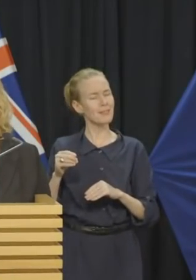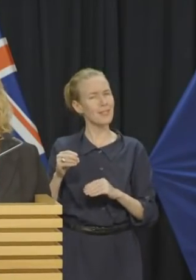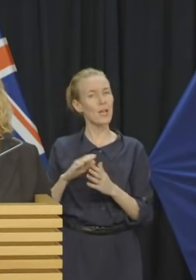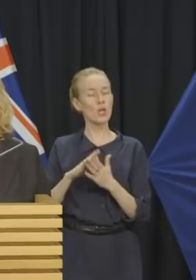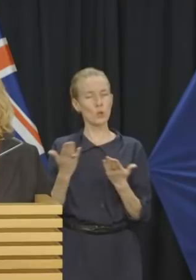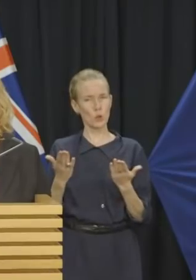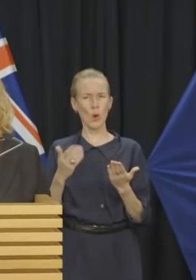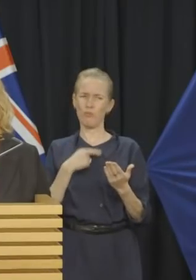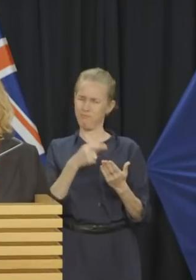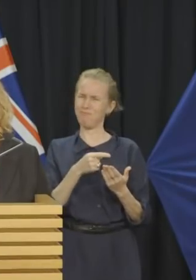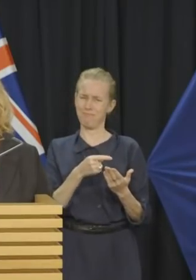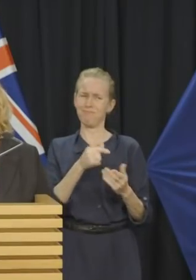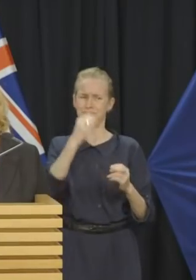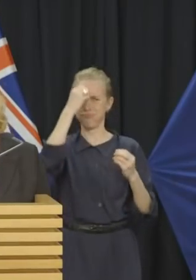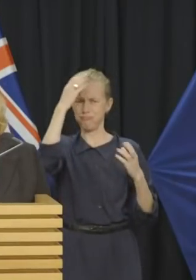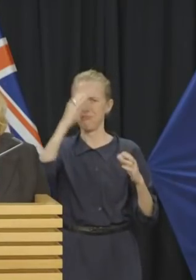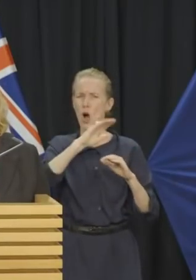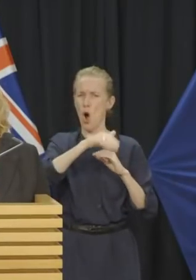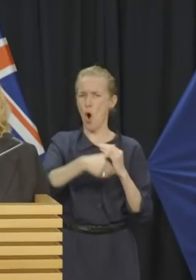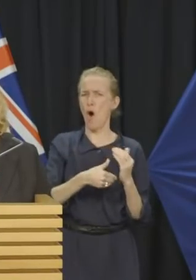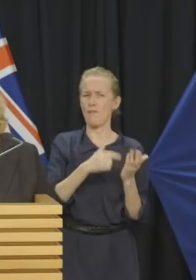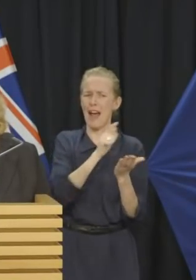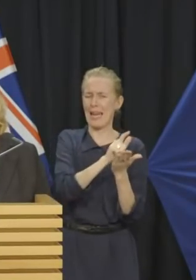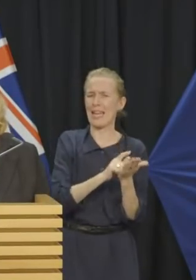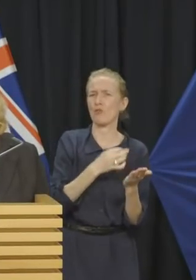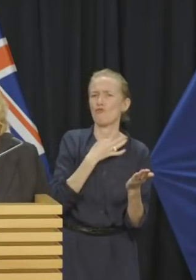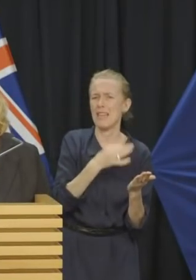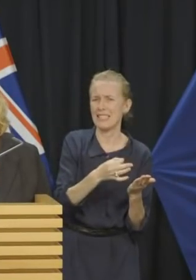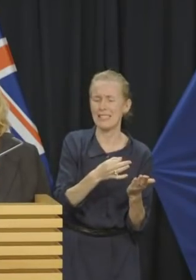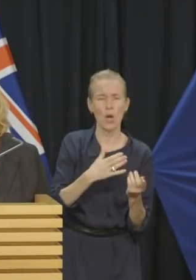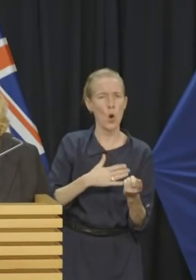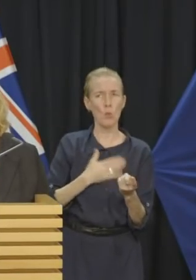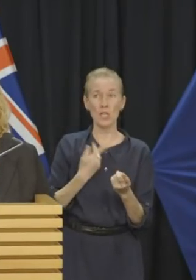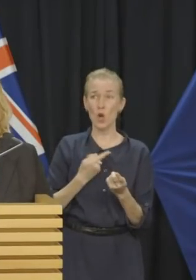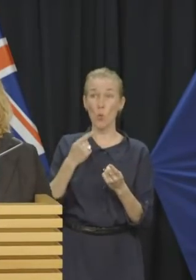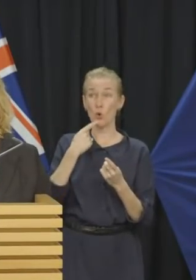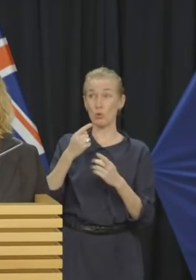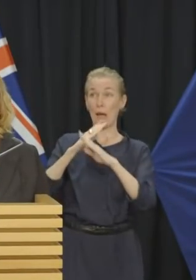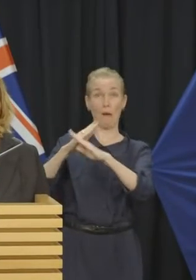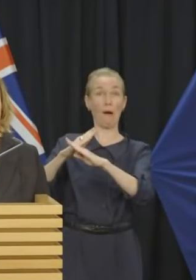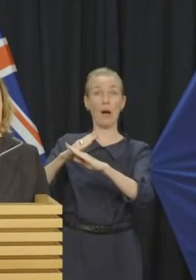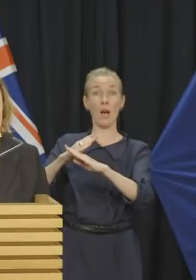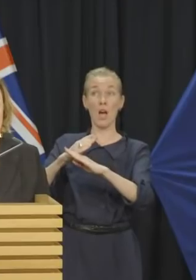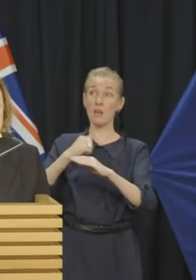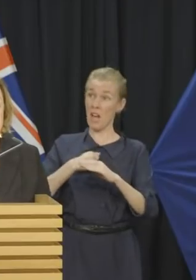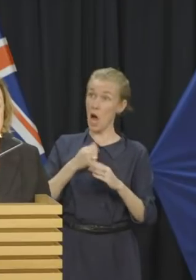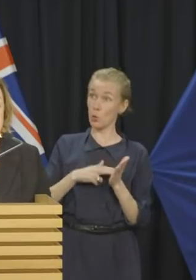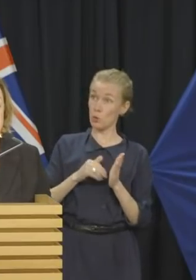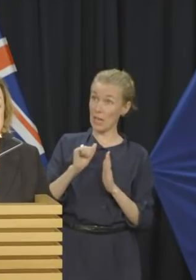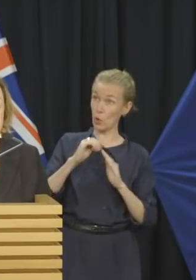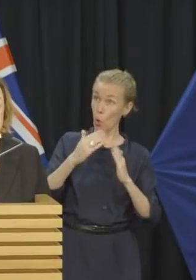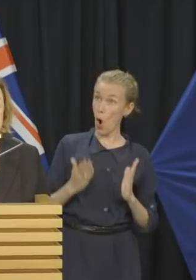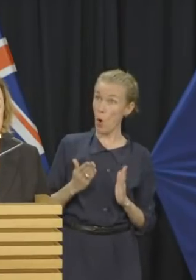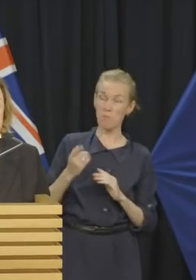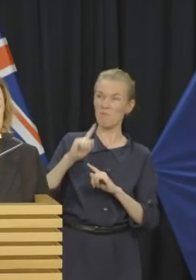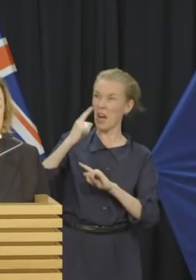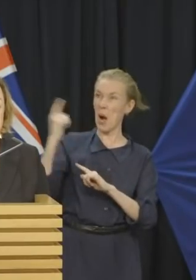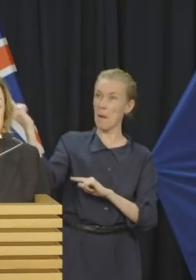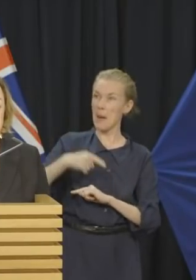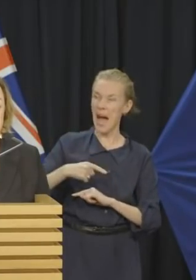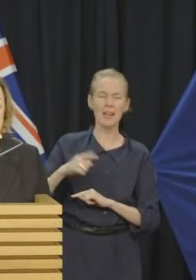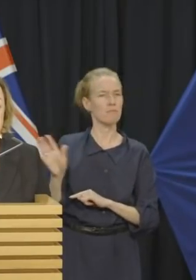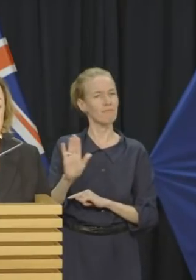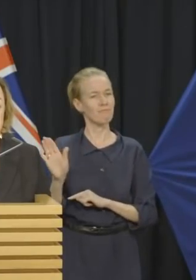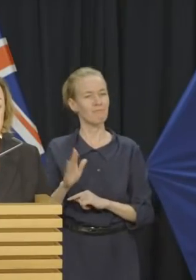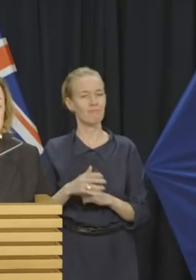limitations of us to put any impediments on the rights of New Zealanders to return home. Will this effectively kill off